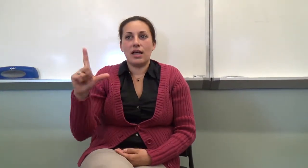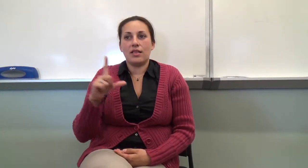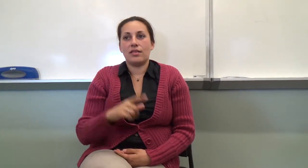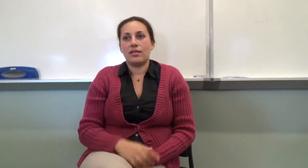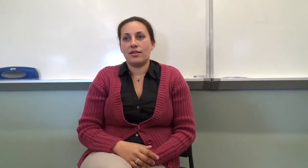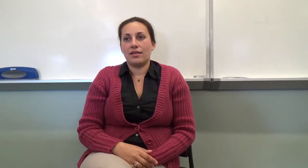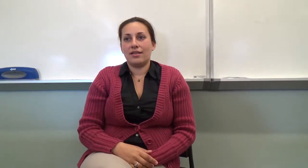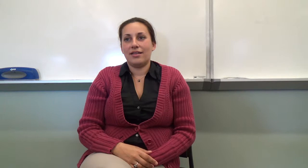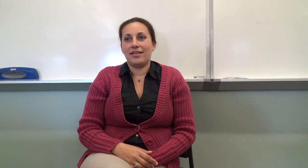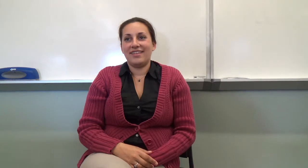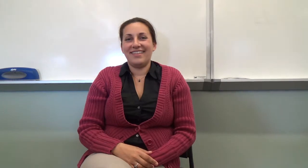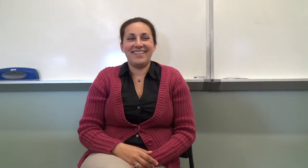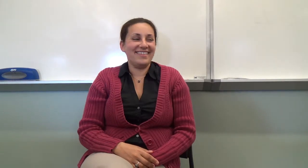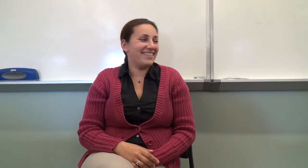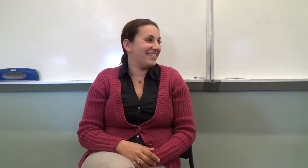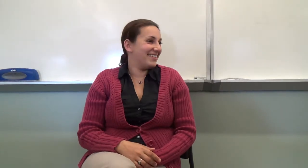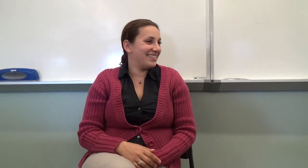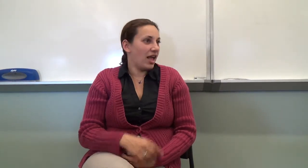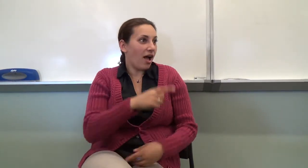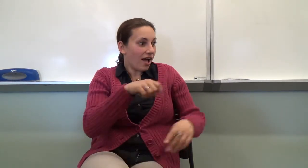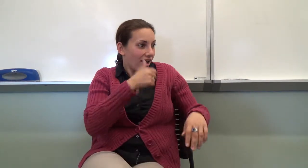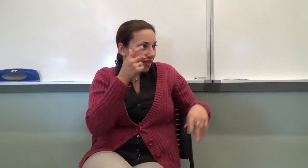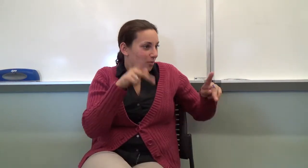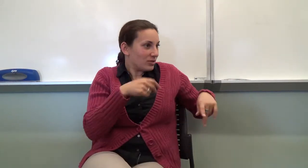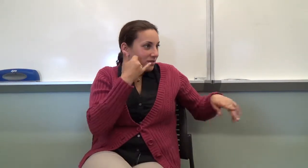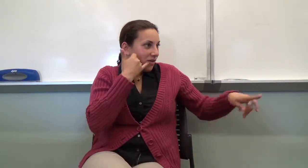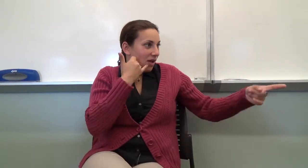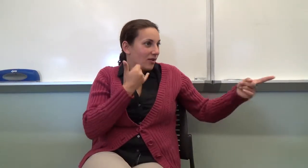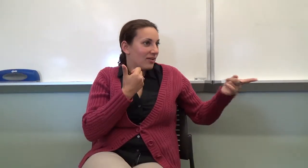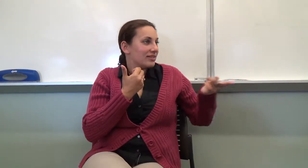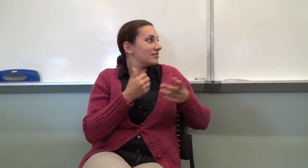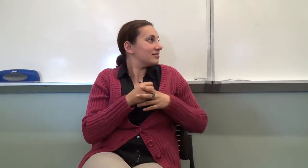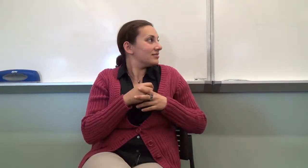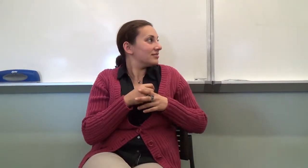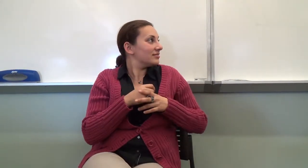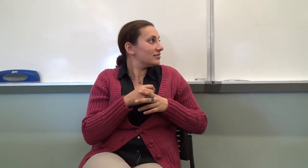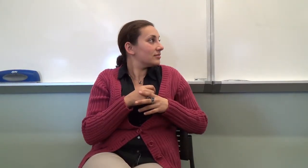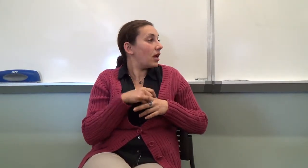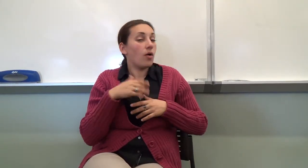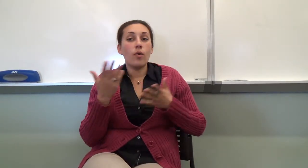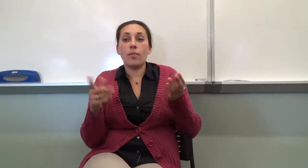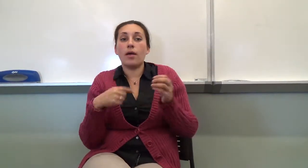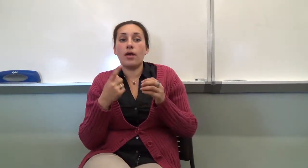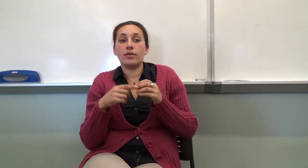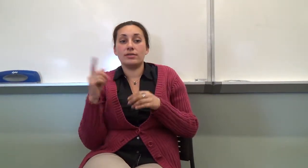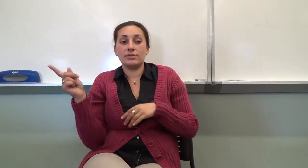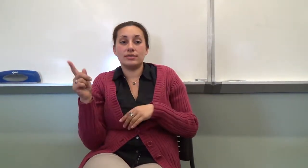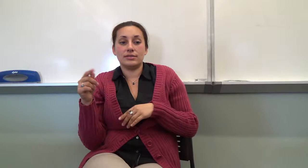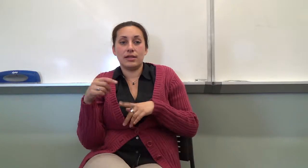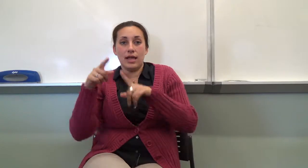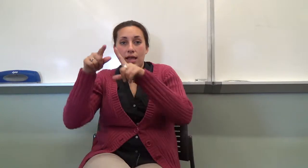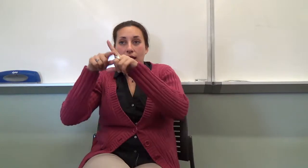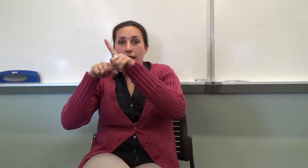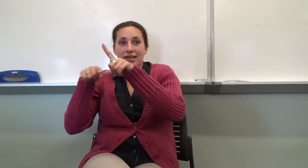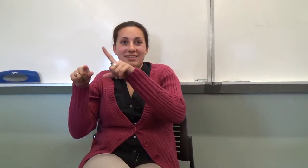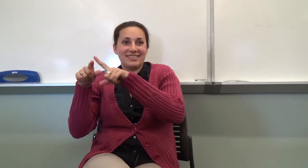Any other corresponding? Sure. How about this one here? Angle 6 and